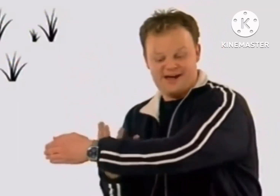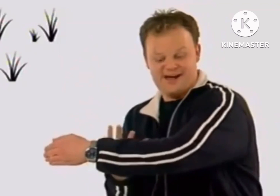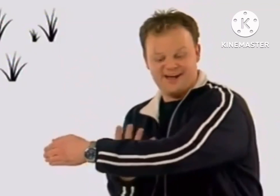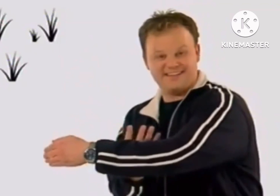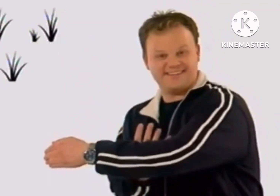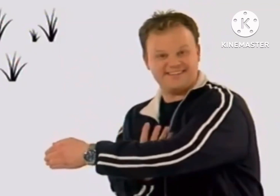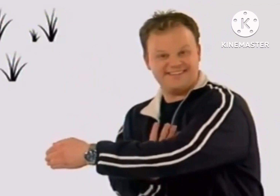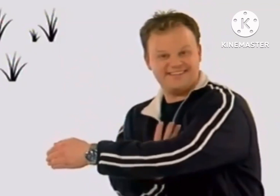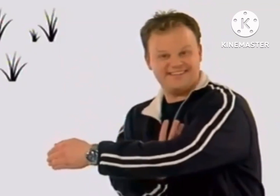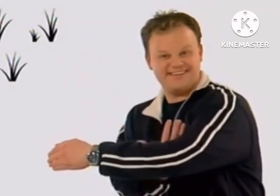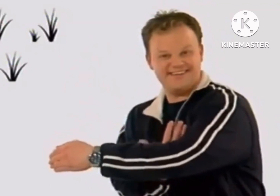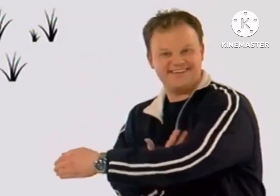Grass.